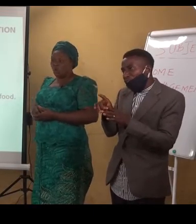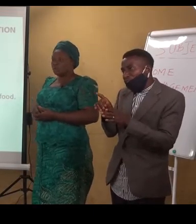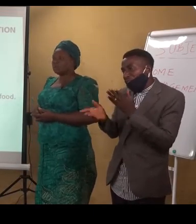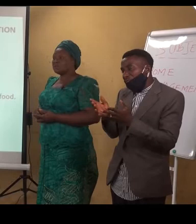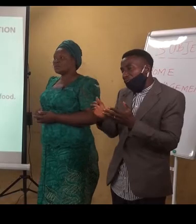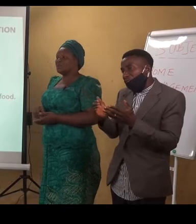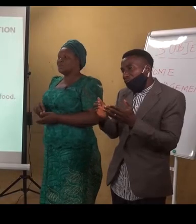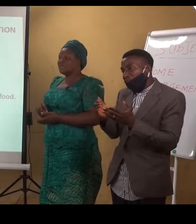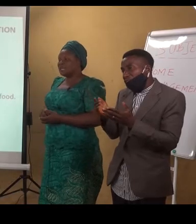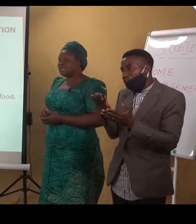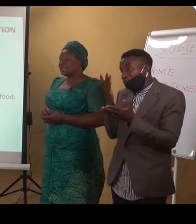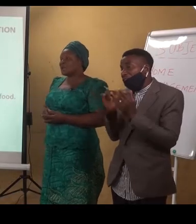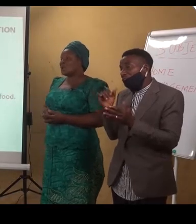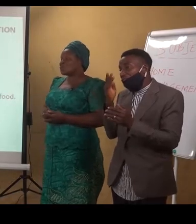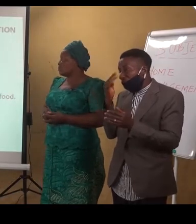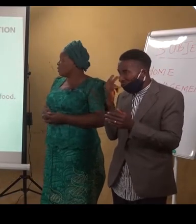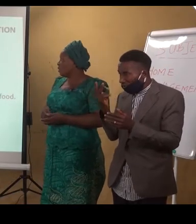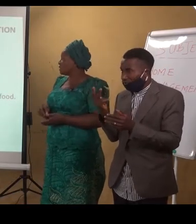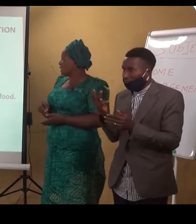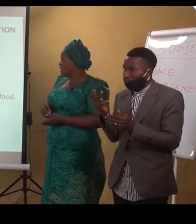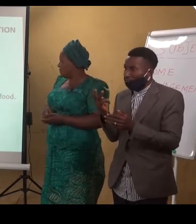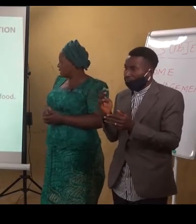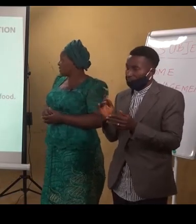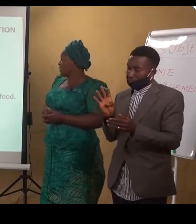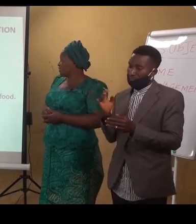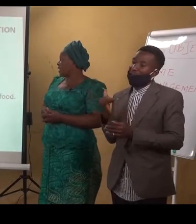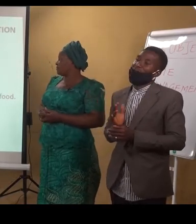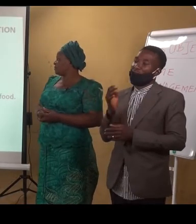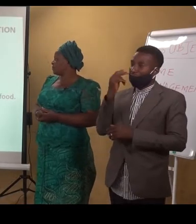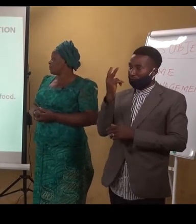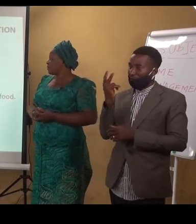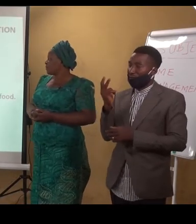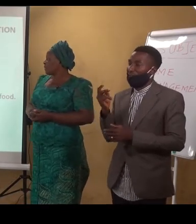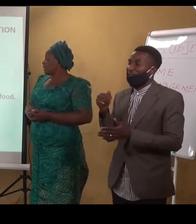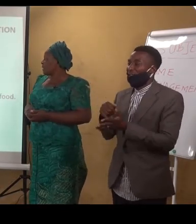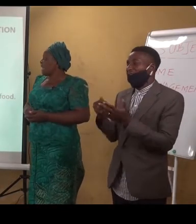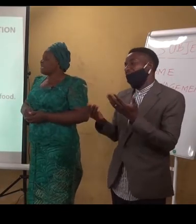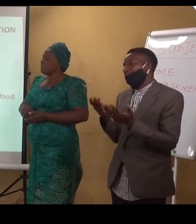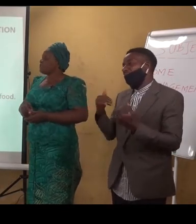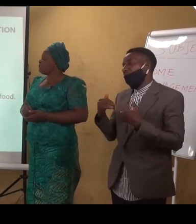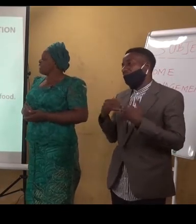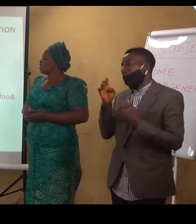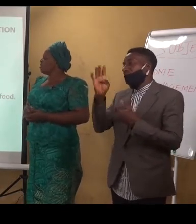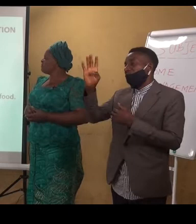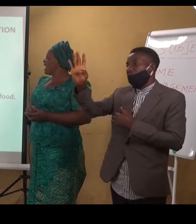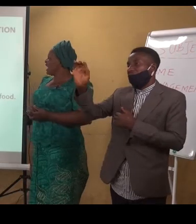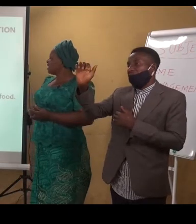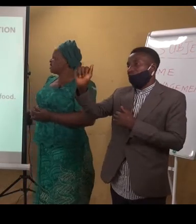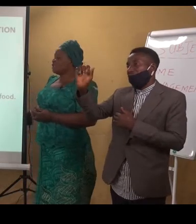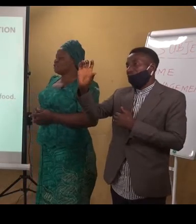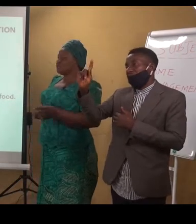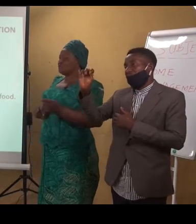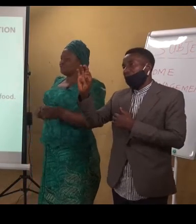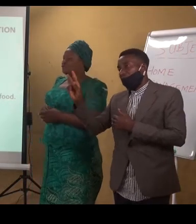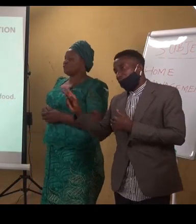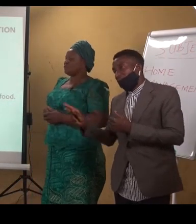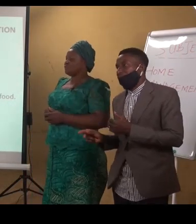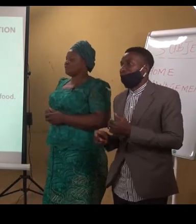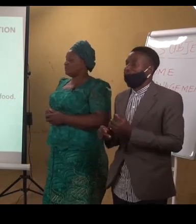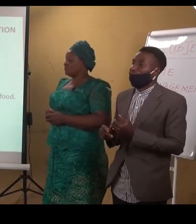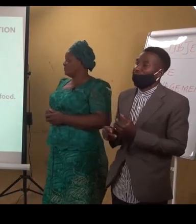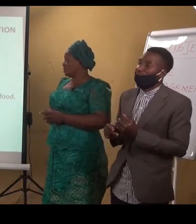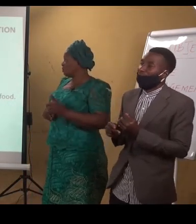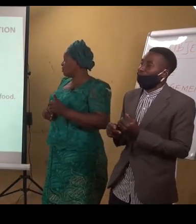be mold, could be yeast, and also what? Bacteria. And then prevention of their entry into the